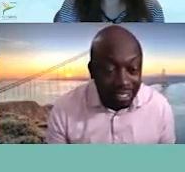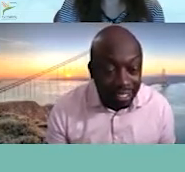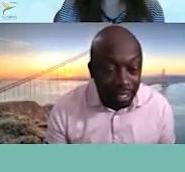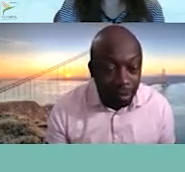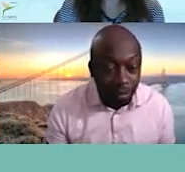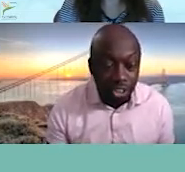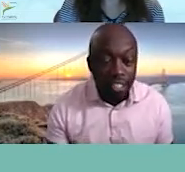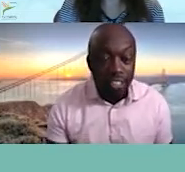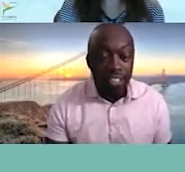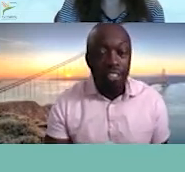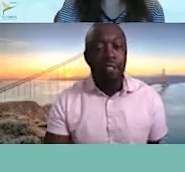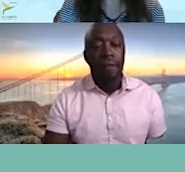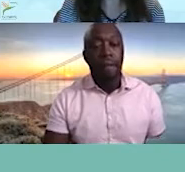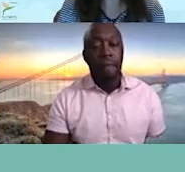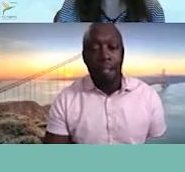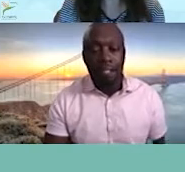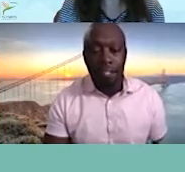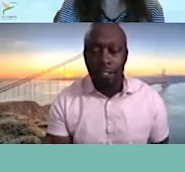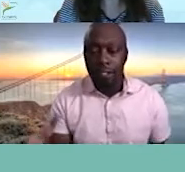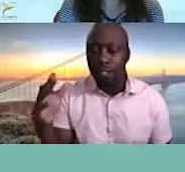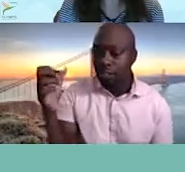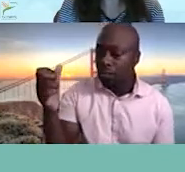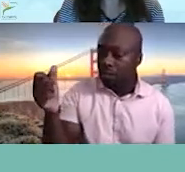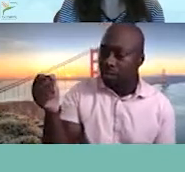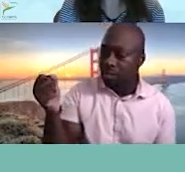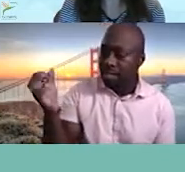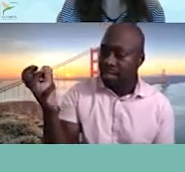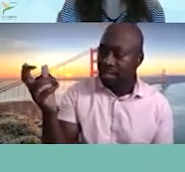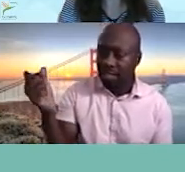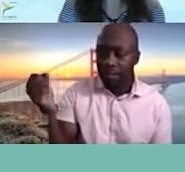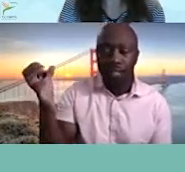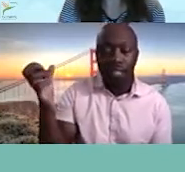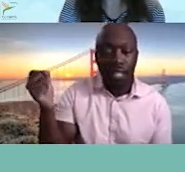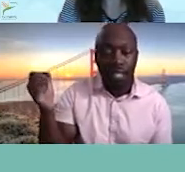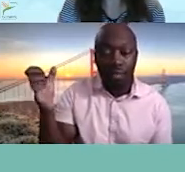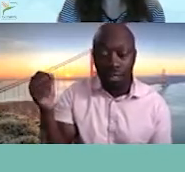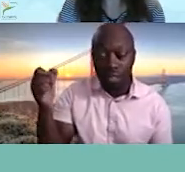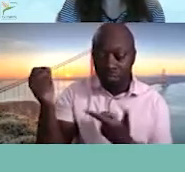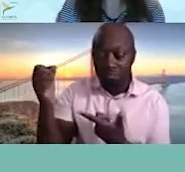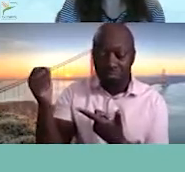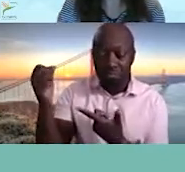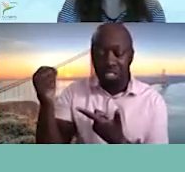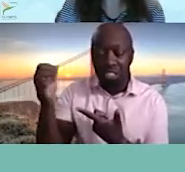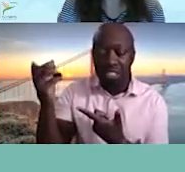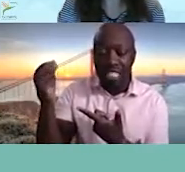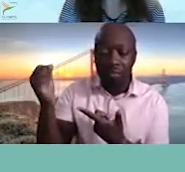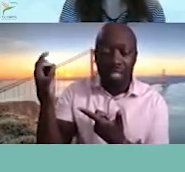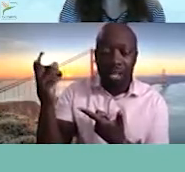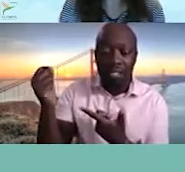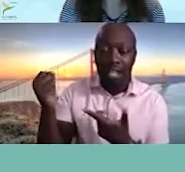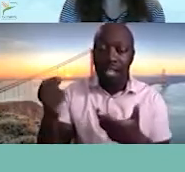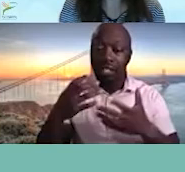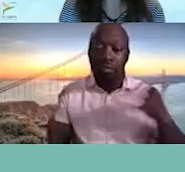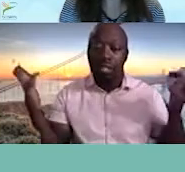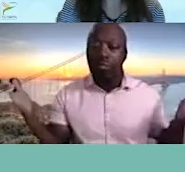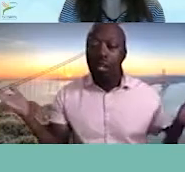like a diaper was changed. And the little one was signing something like this, which usually resembles